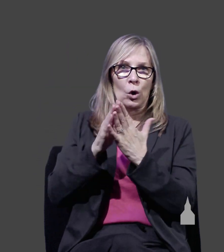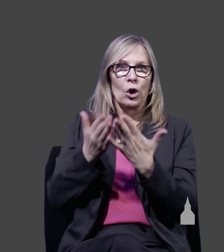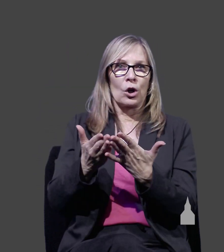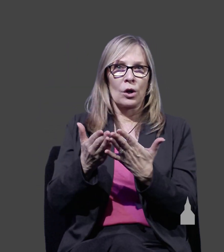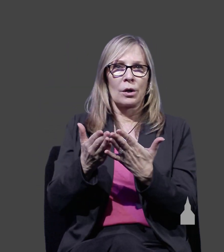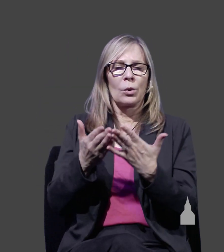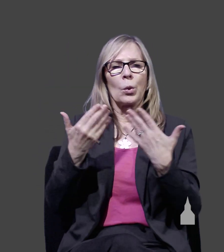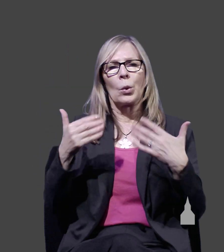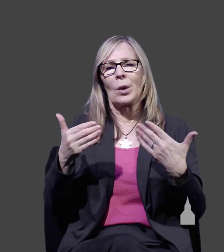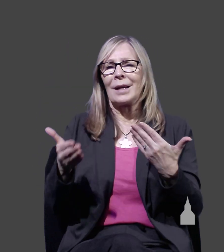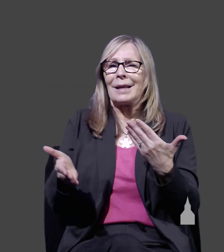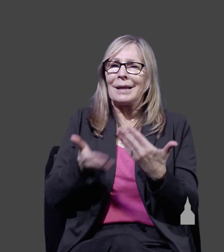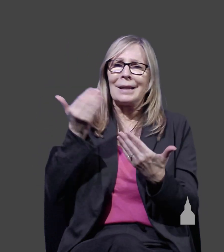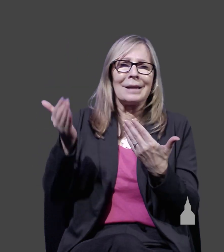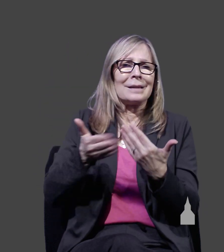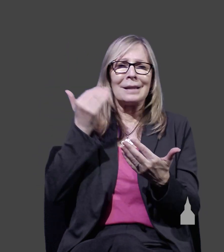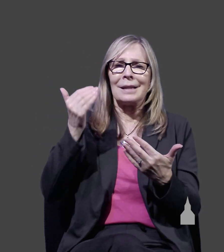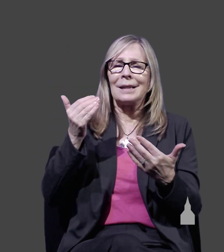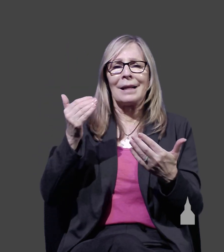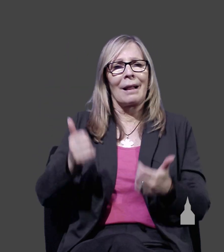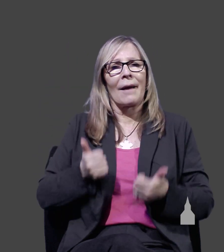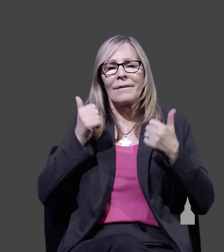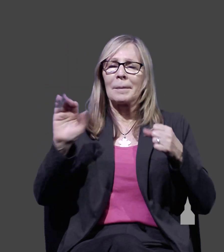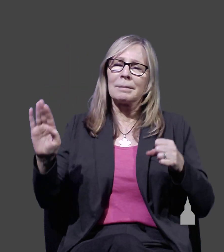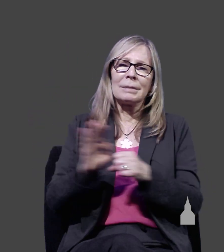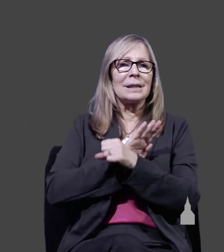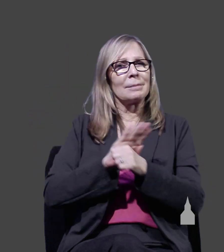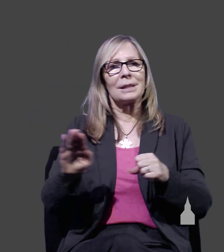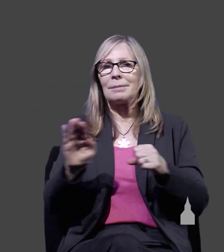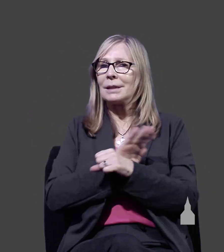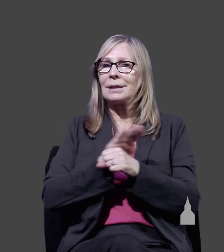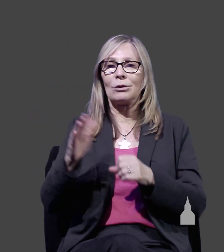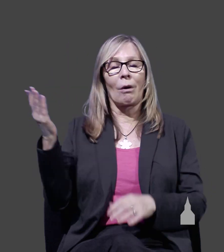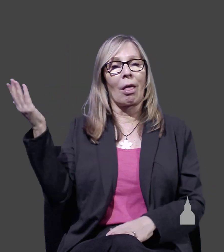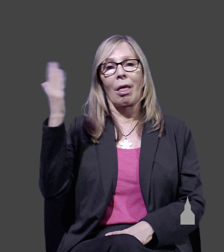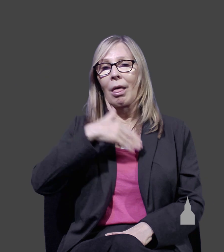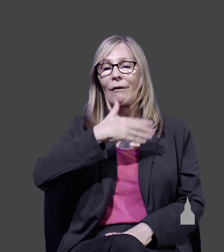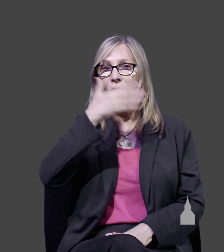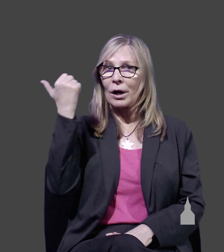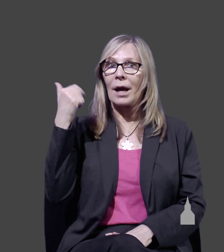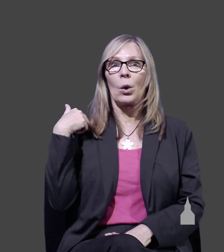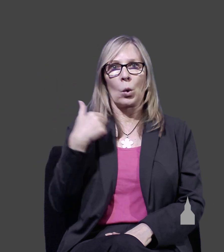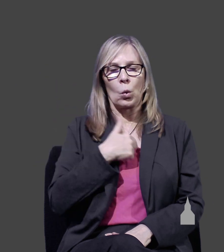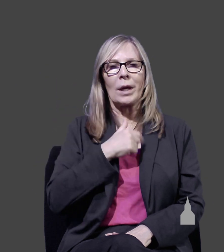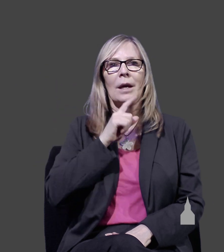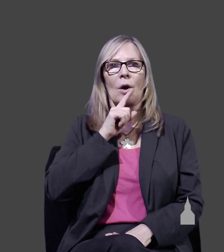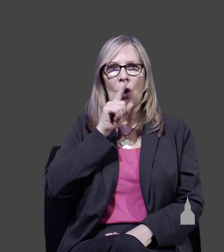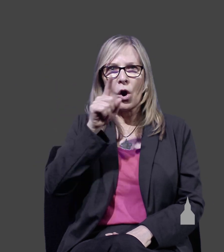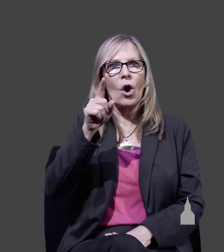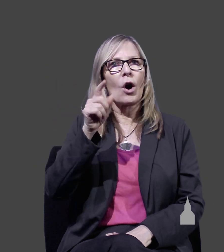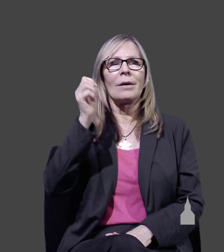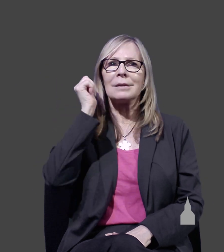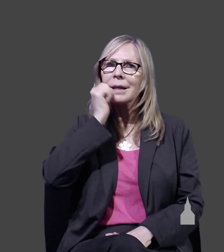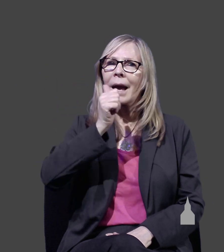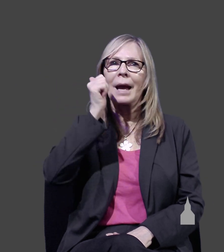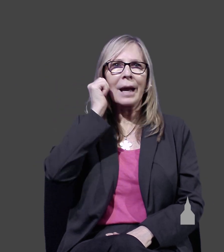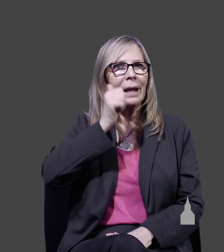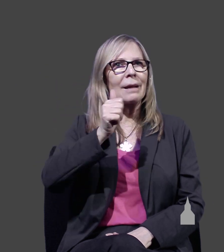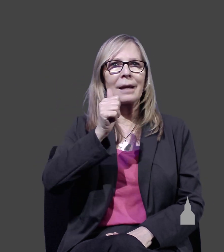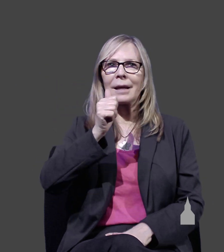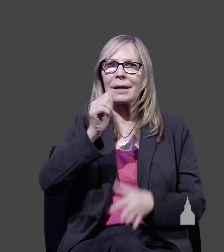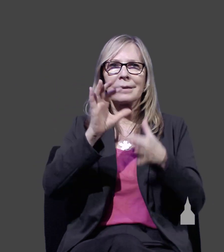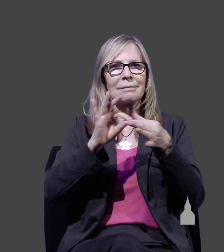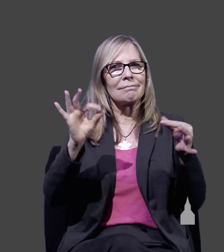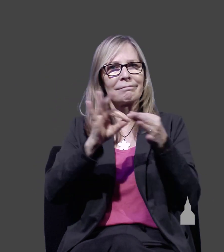Lord, it's so easy in the busyness of life to lose sight of the fact that we are daily